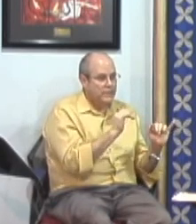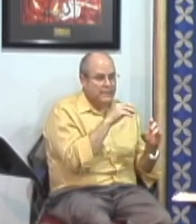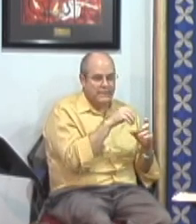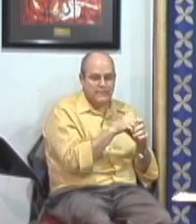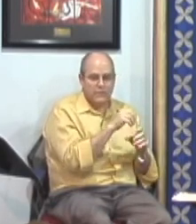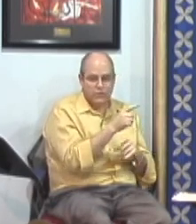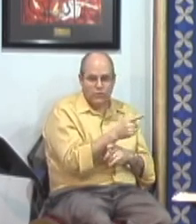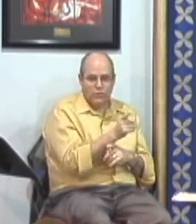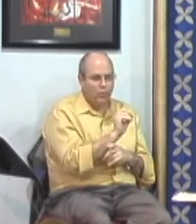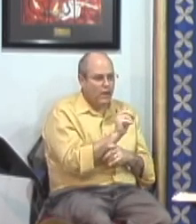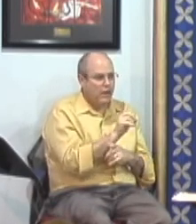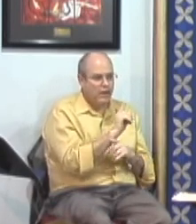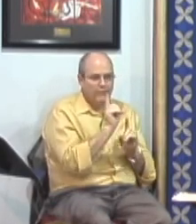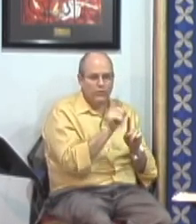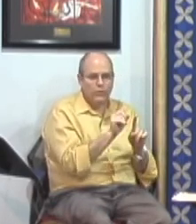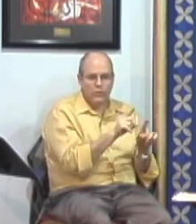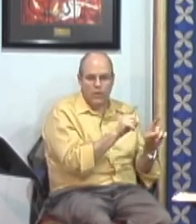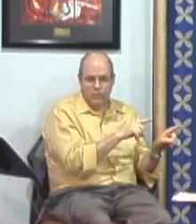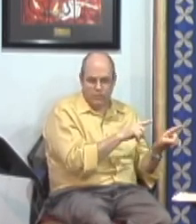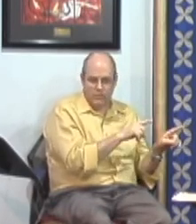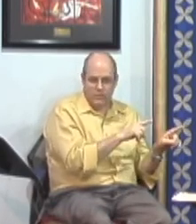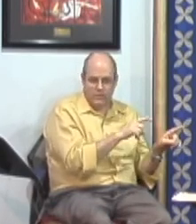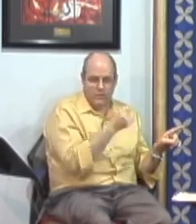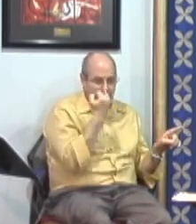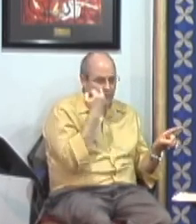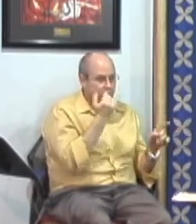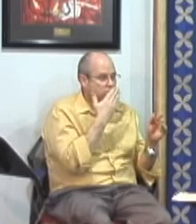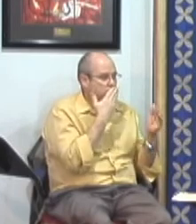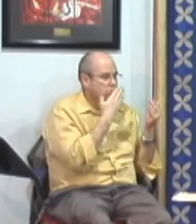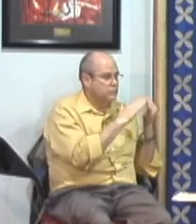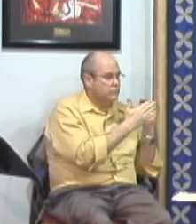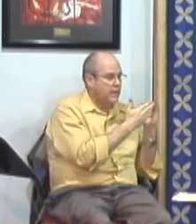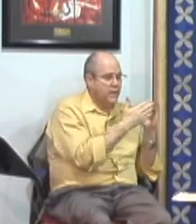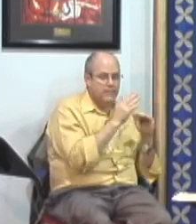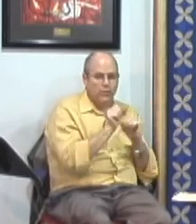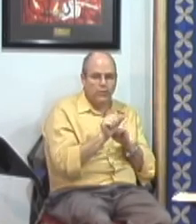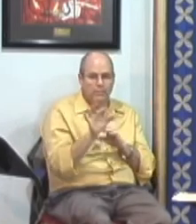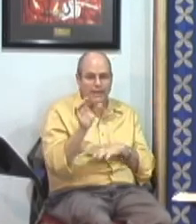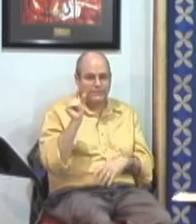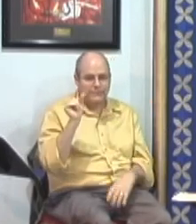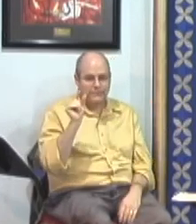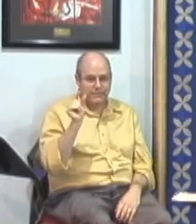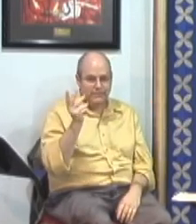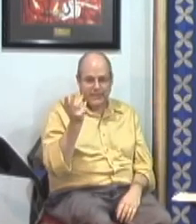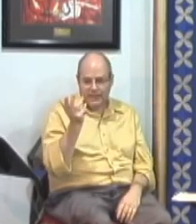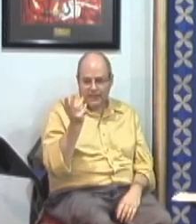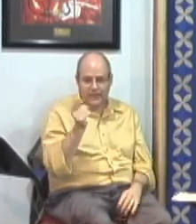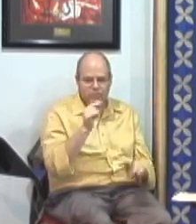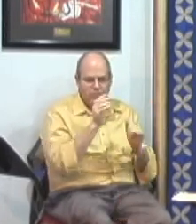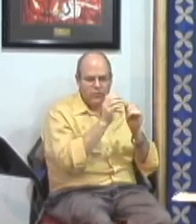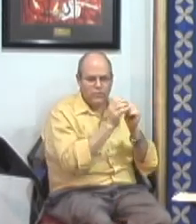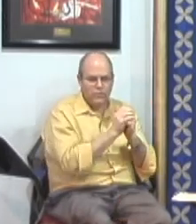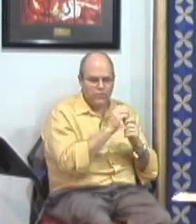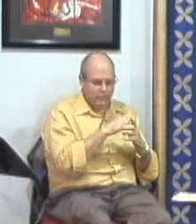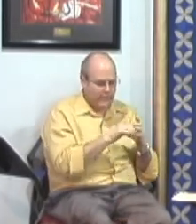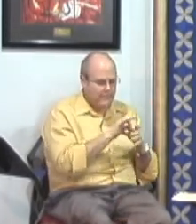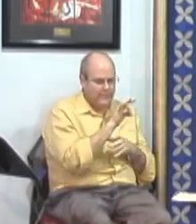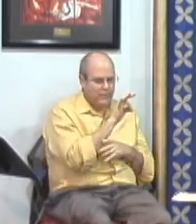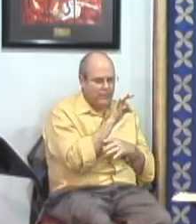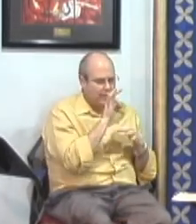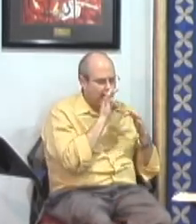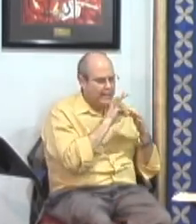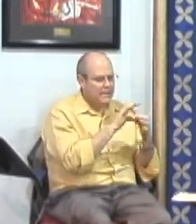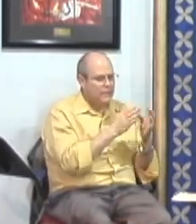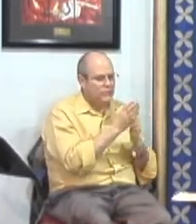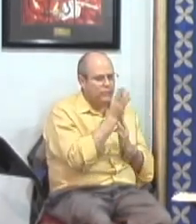in you wherever you are, right? Whether you're in Jerusalem or out Mount Gerizim. So you can worship in the Spirit by connecting